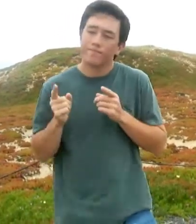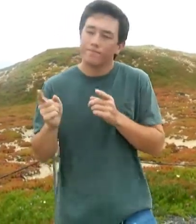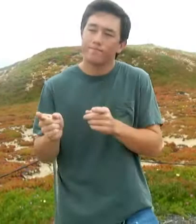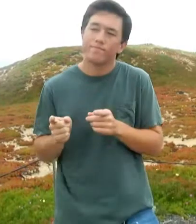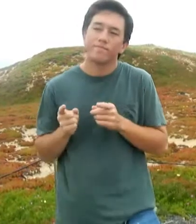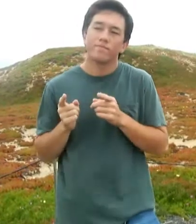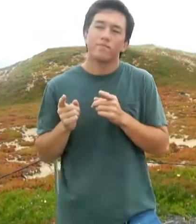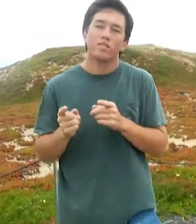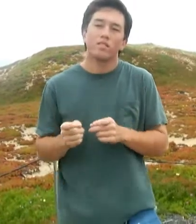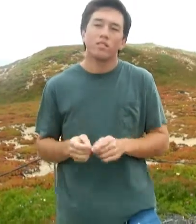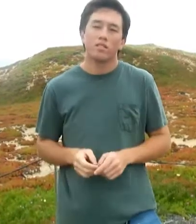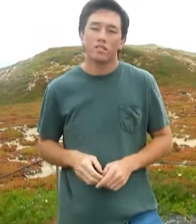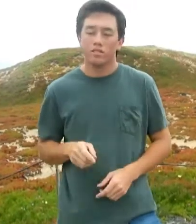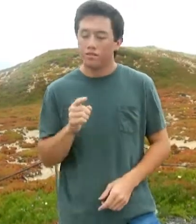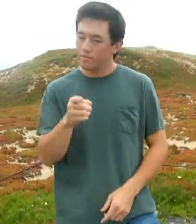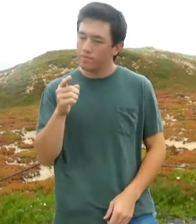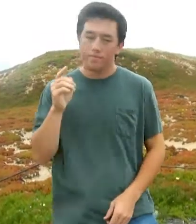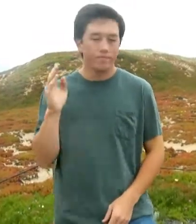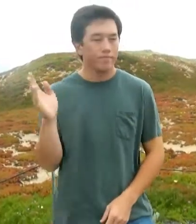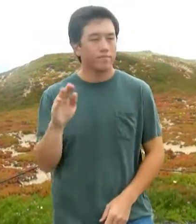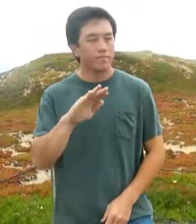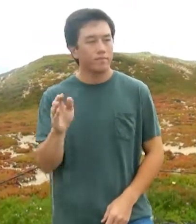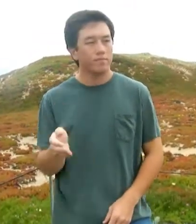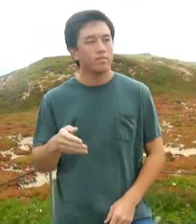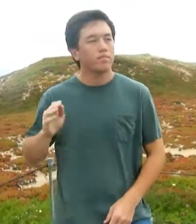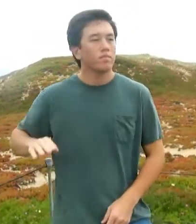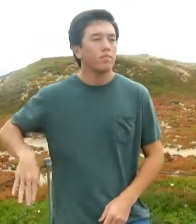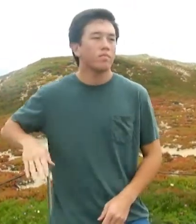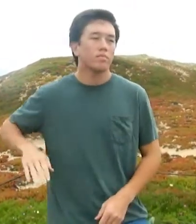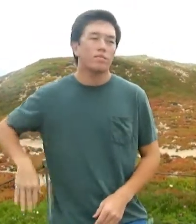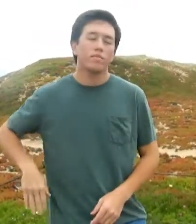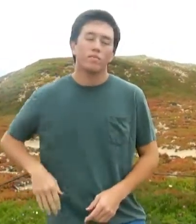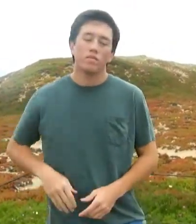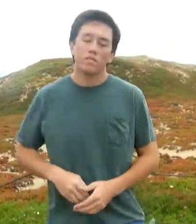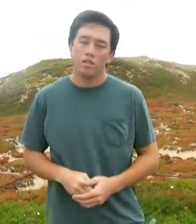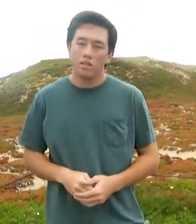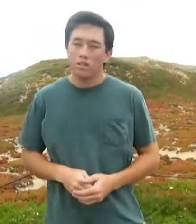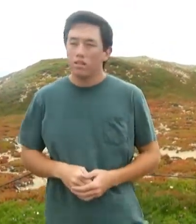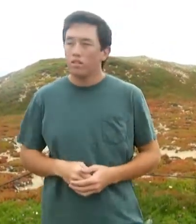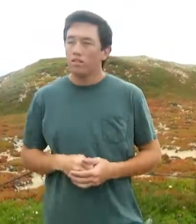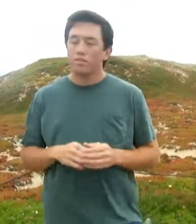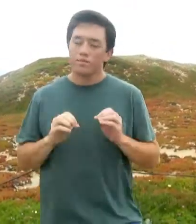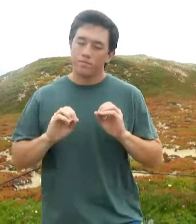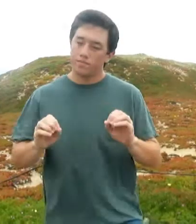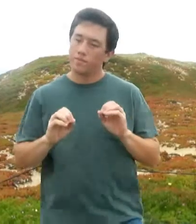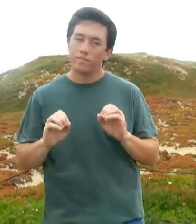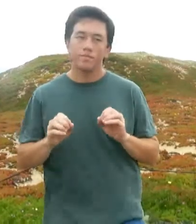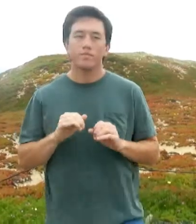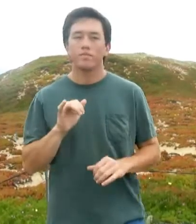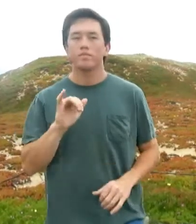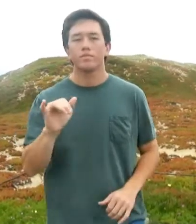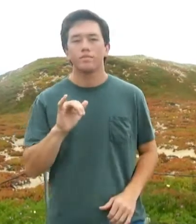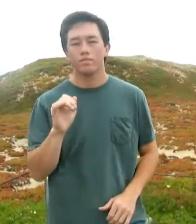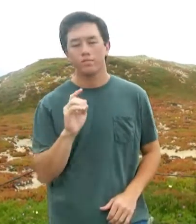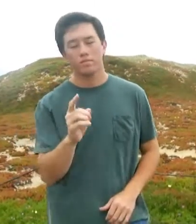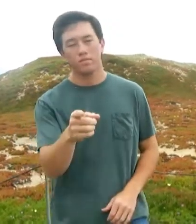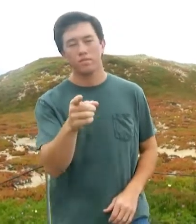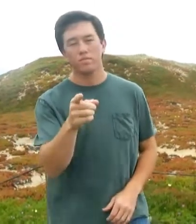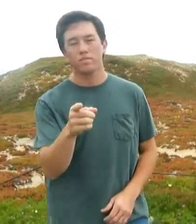becomes too much, you're never far behind. And there's no one that comes close